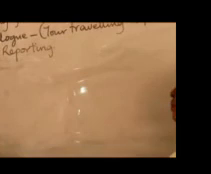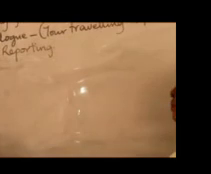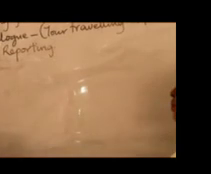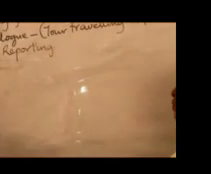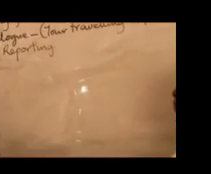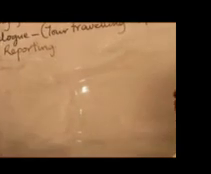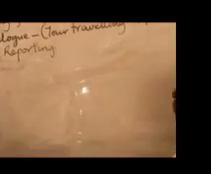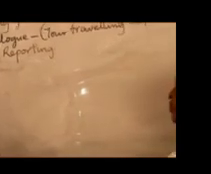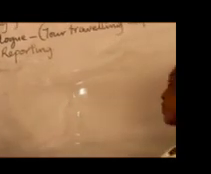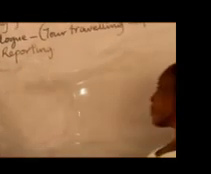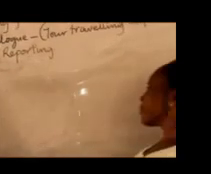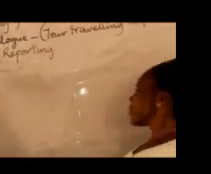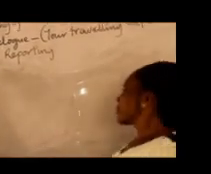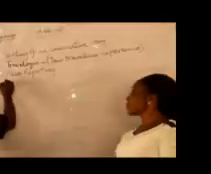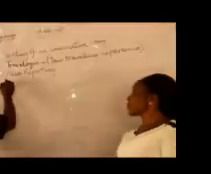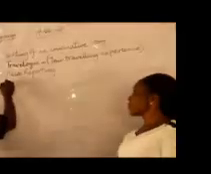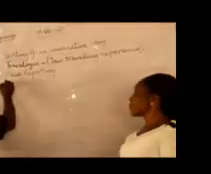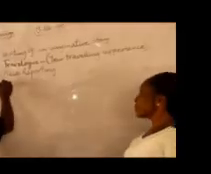is